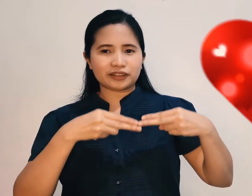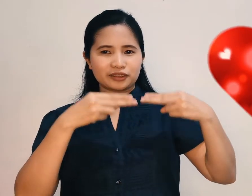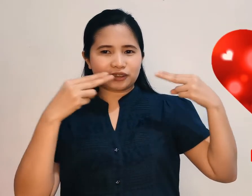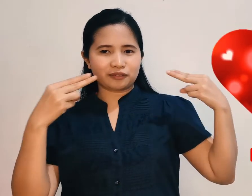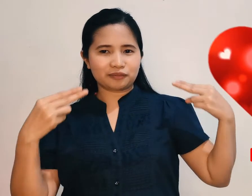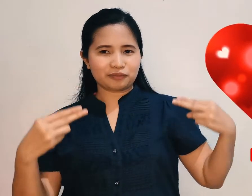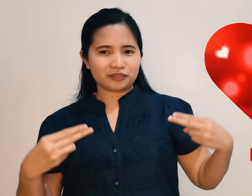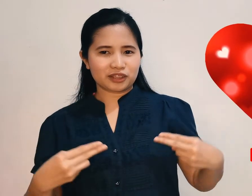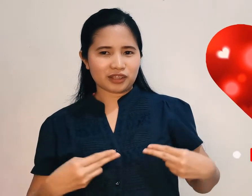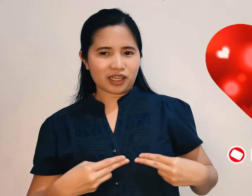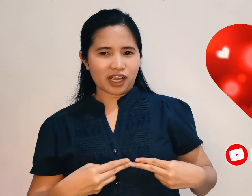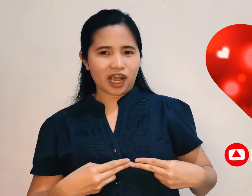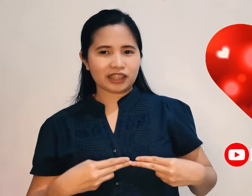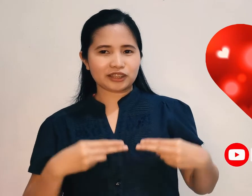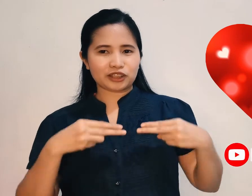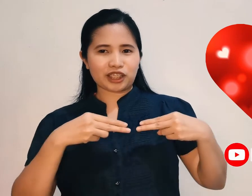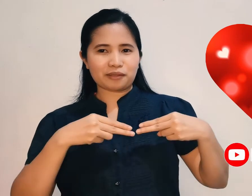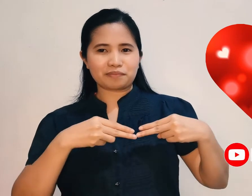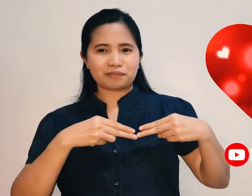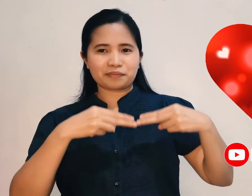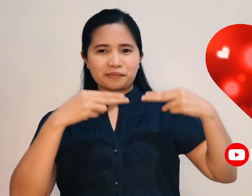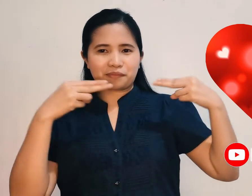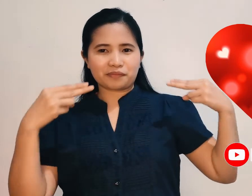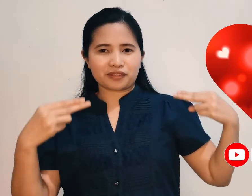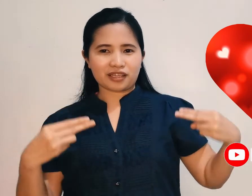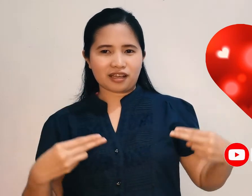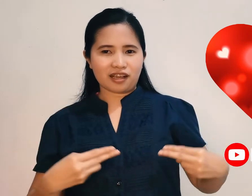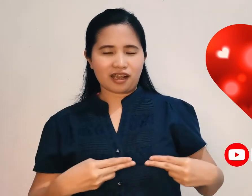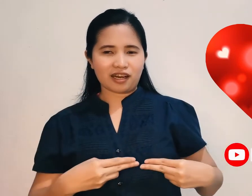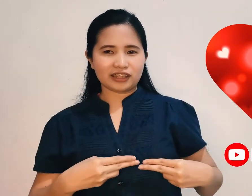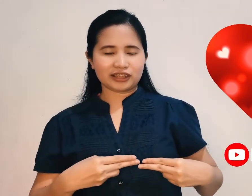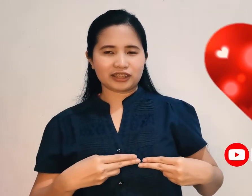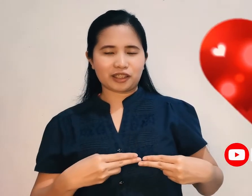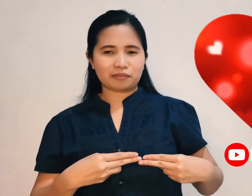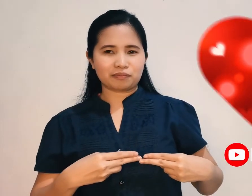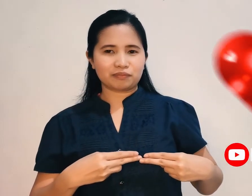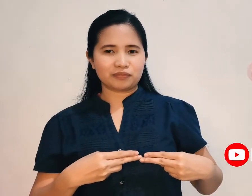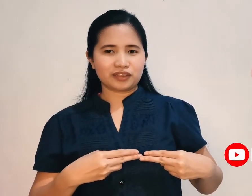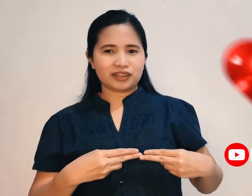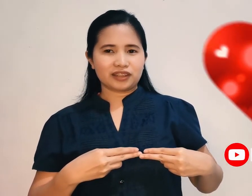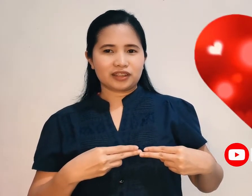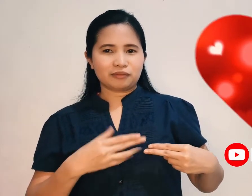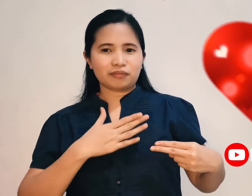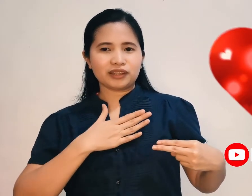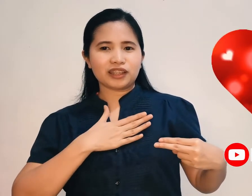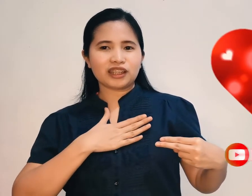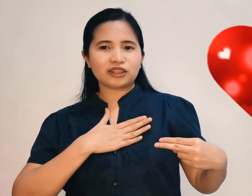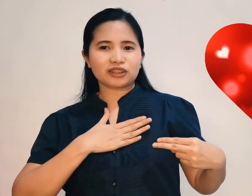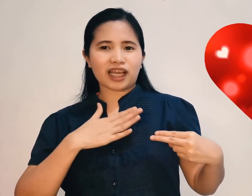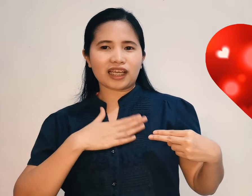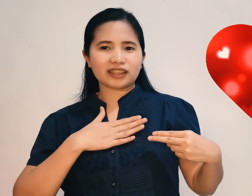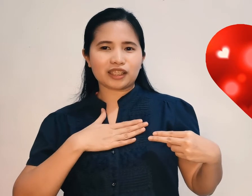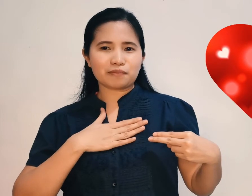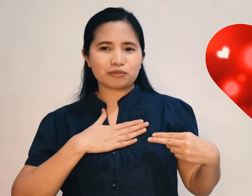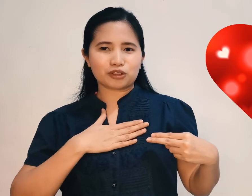heart. Heart shape. Heart shape. Banda dito sa ating